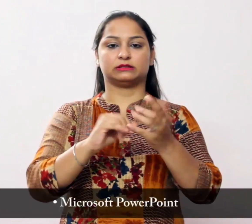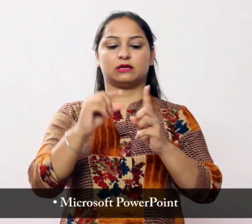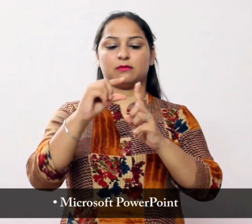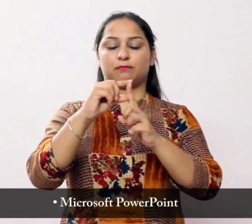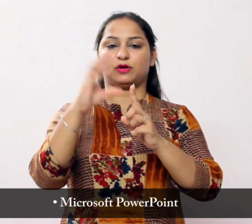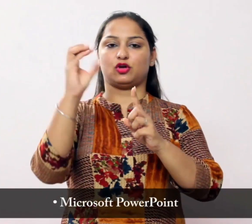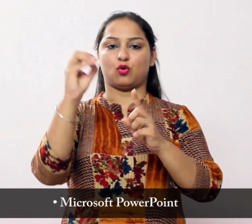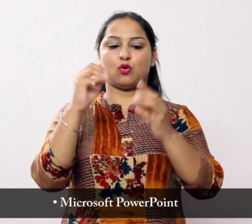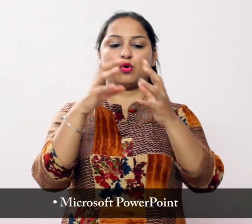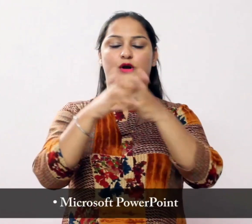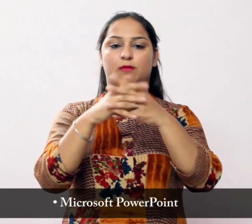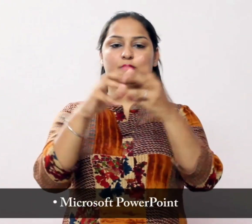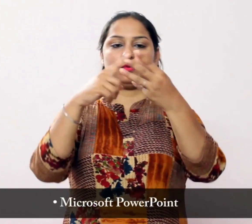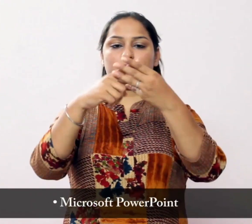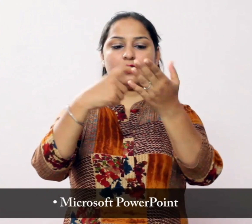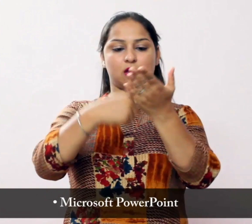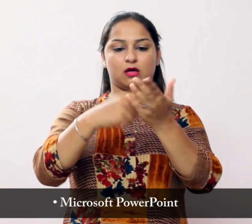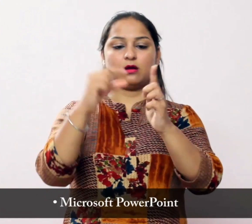Microsoft PowerPoint,